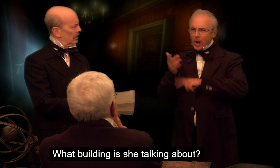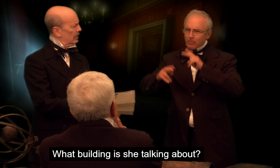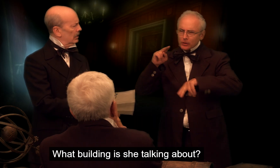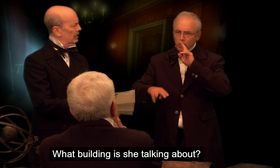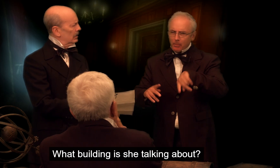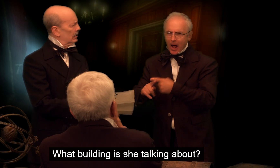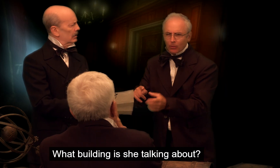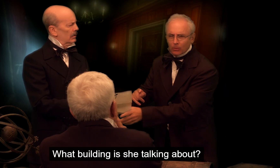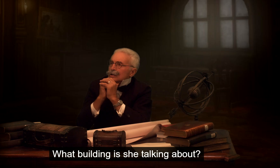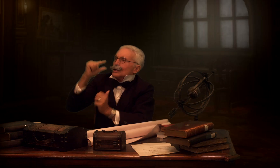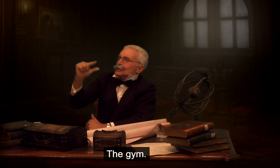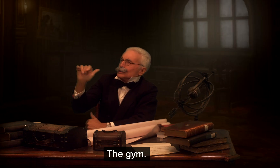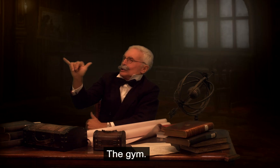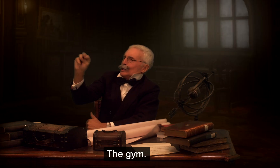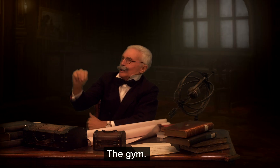building is she talking about? The gym.